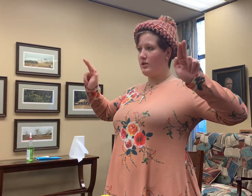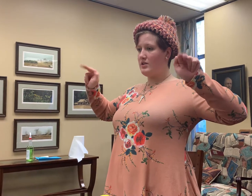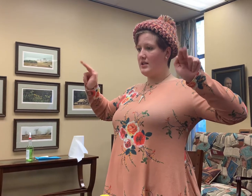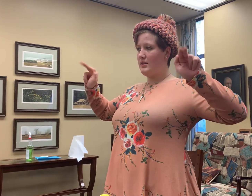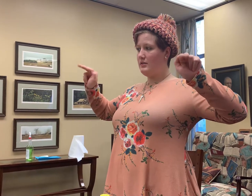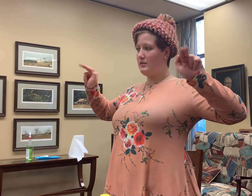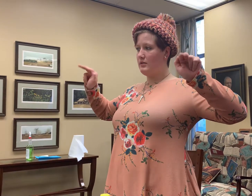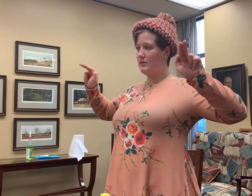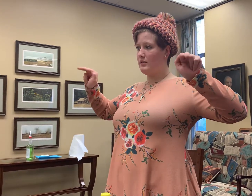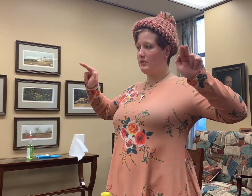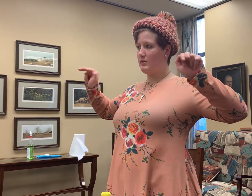13,